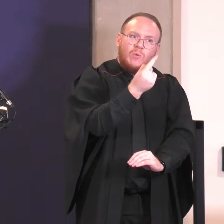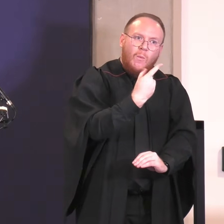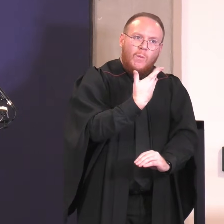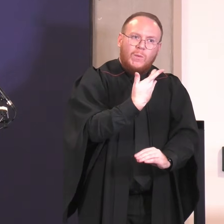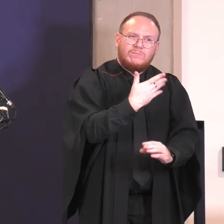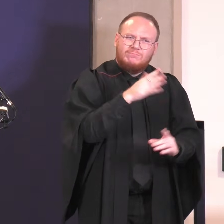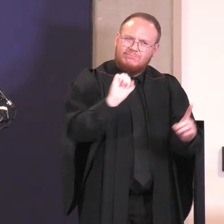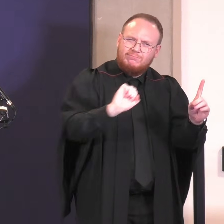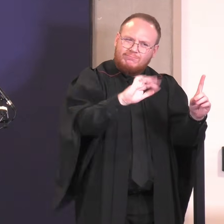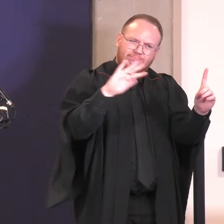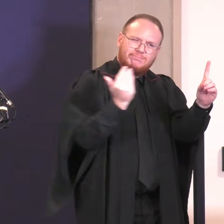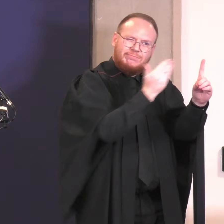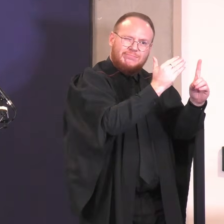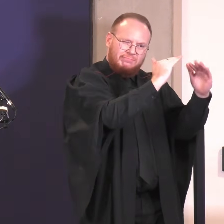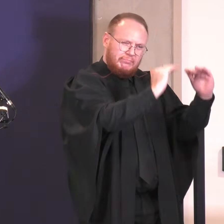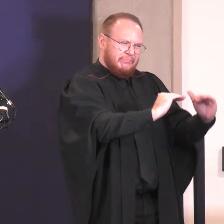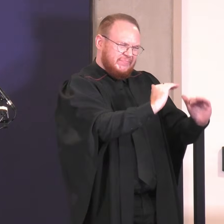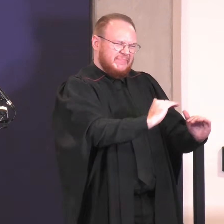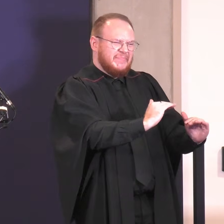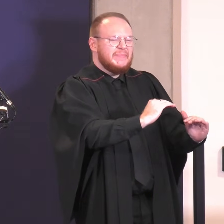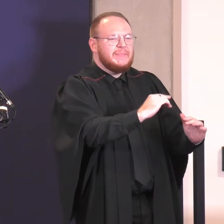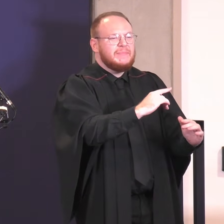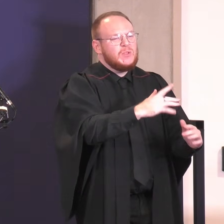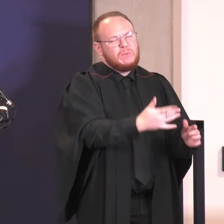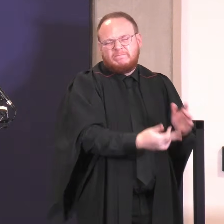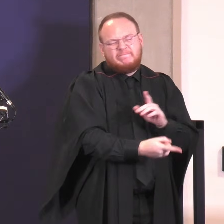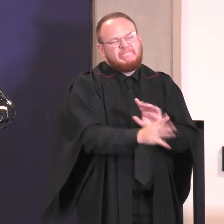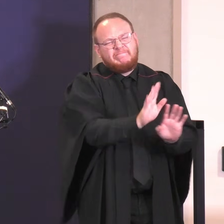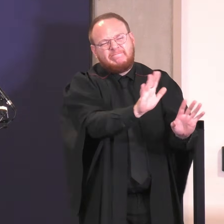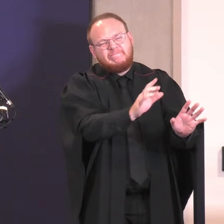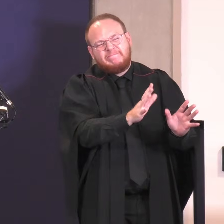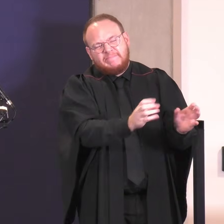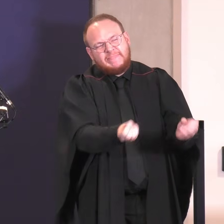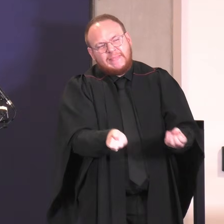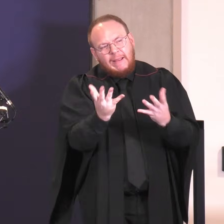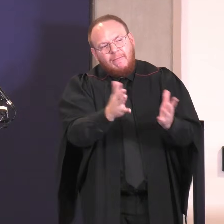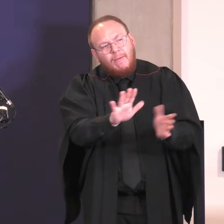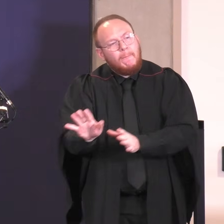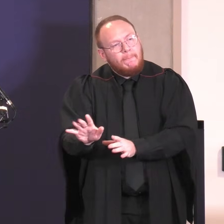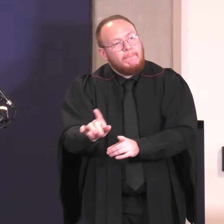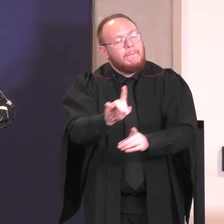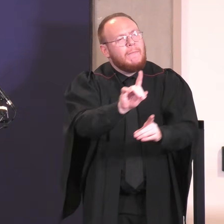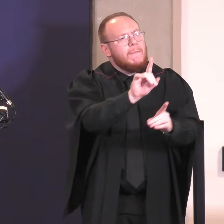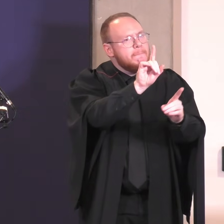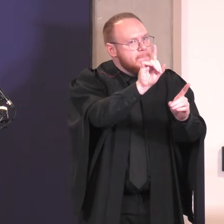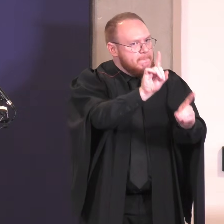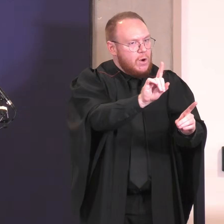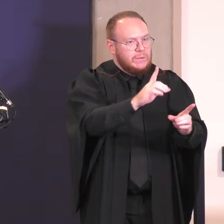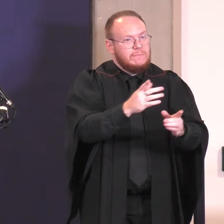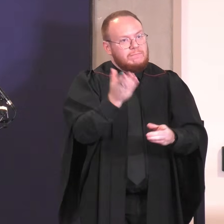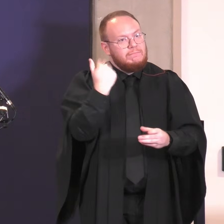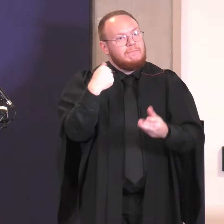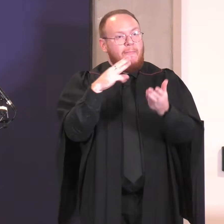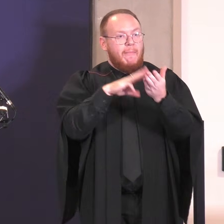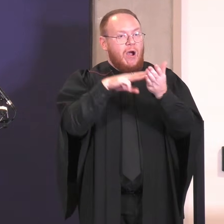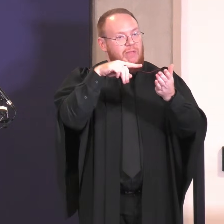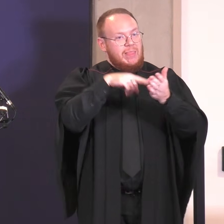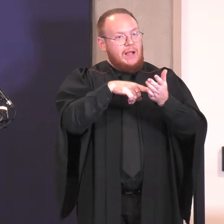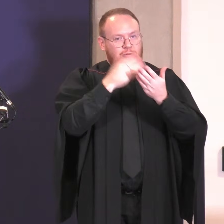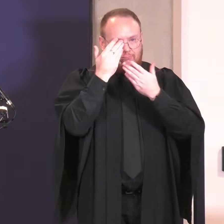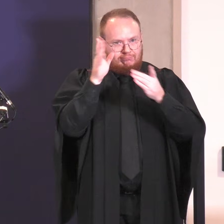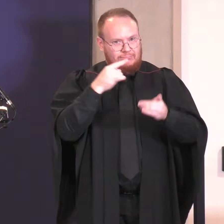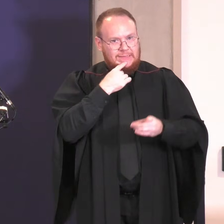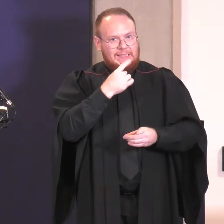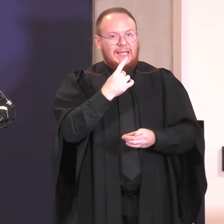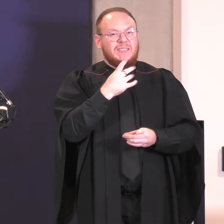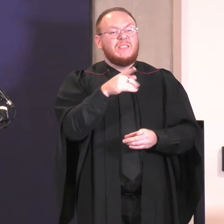route, and to turn back when the path ahead seems too steep. But as the Right Honourable Margaret Thatcher once said, you turn